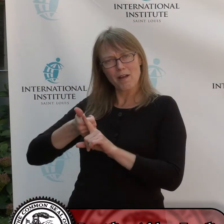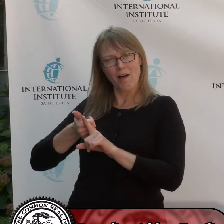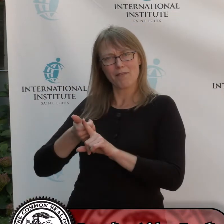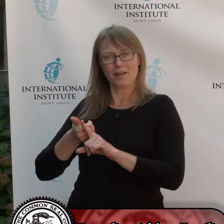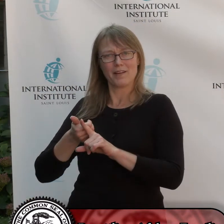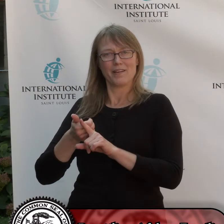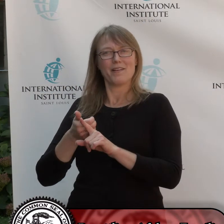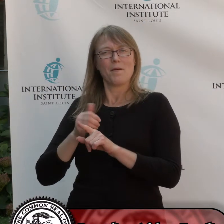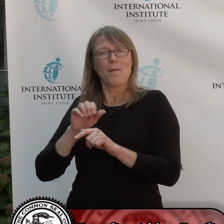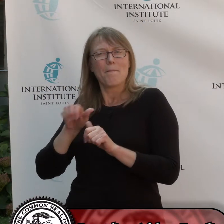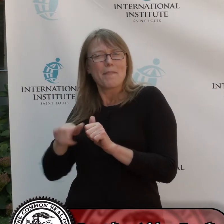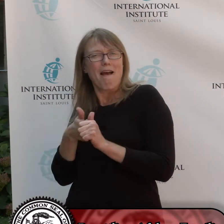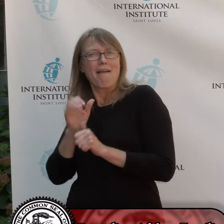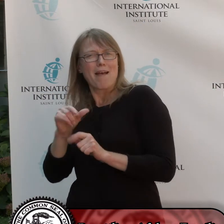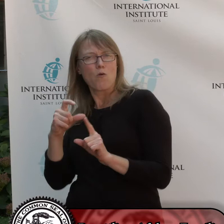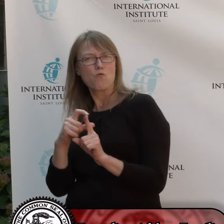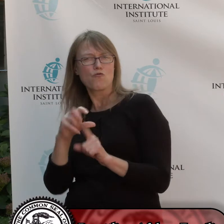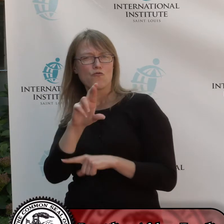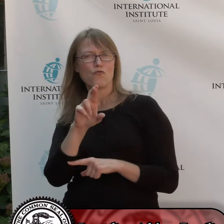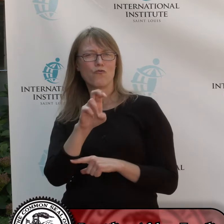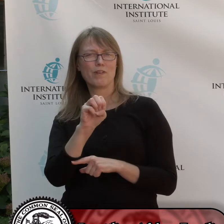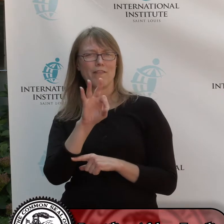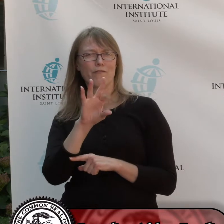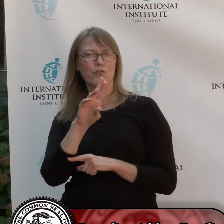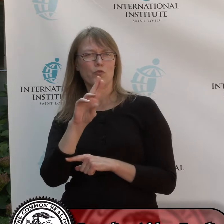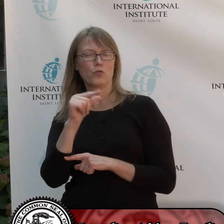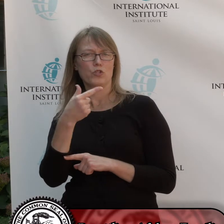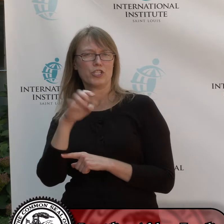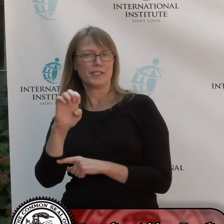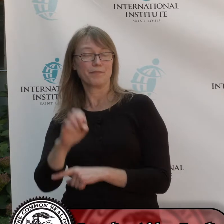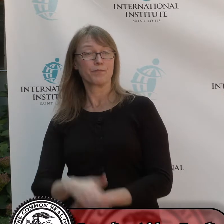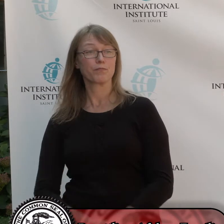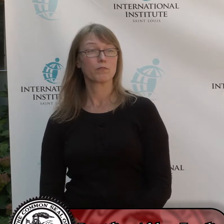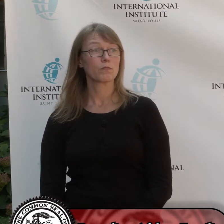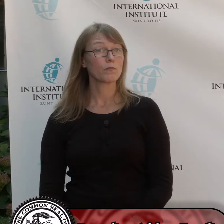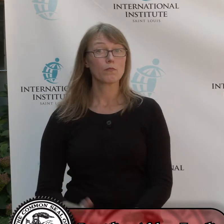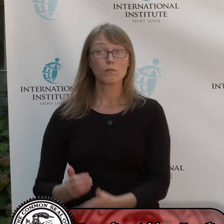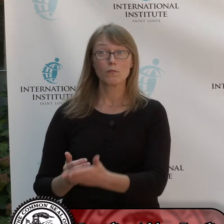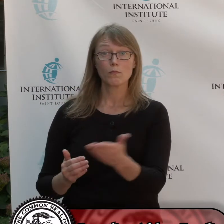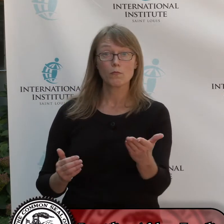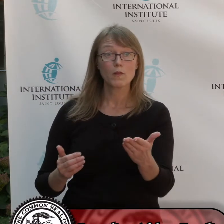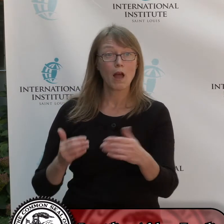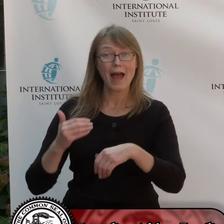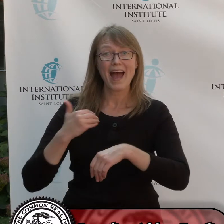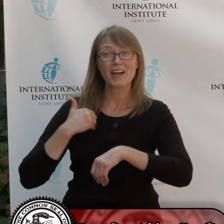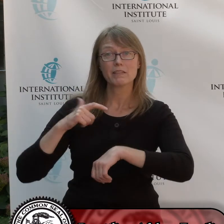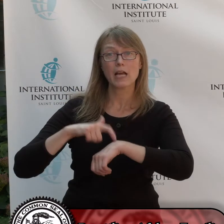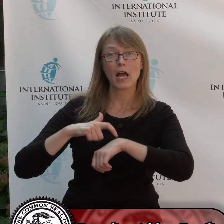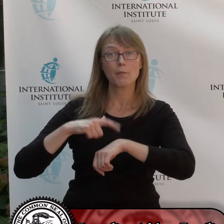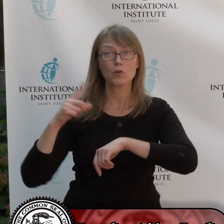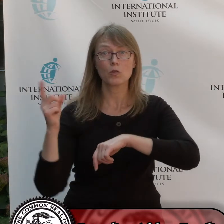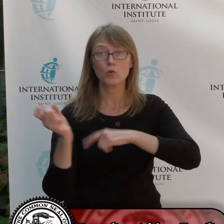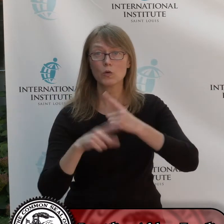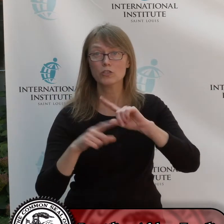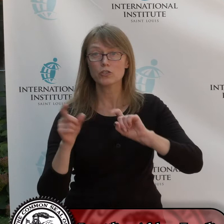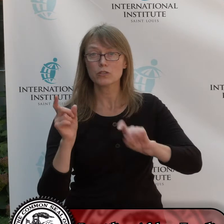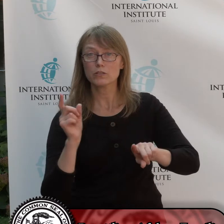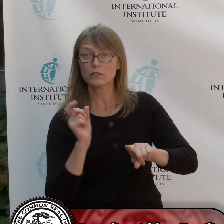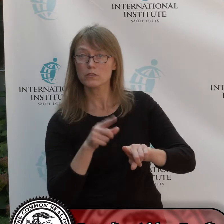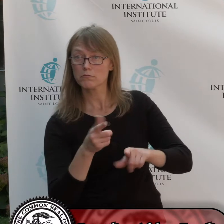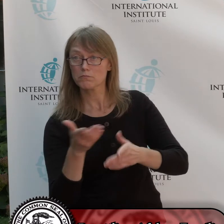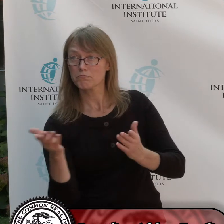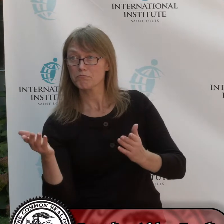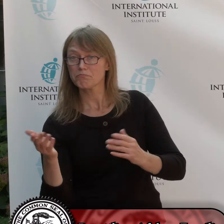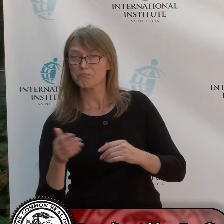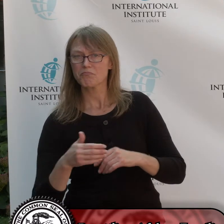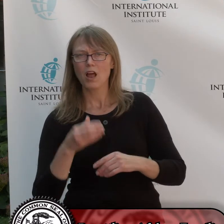All right, we've got about 5 minutes for questions. Please let us know who you want to speak to when you're asking your question. Thank you.